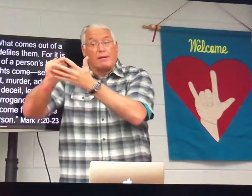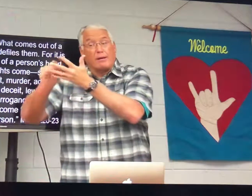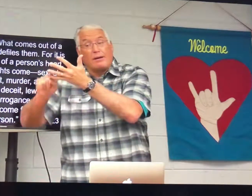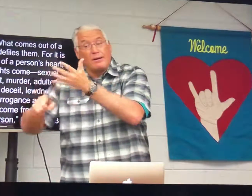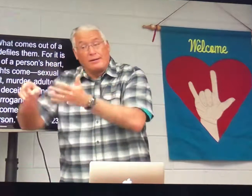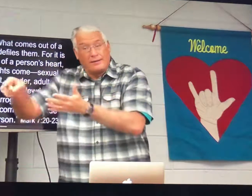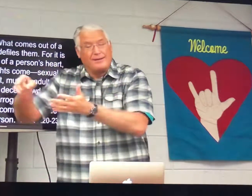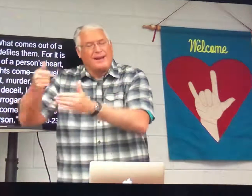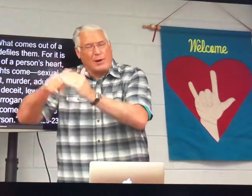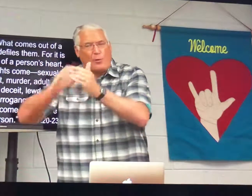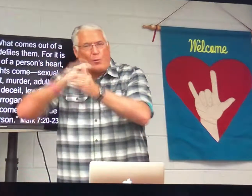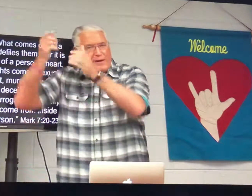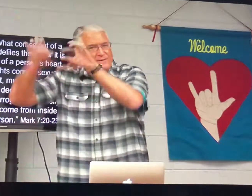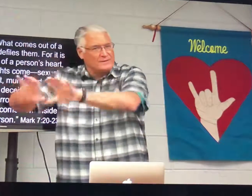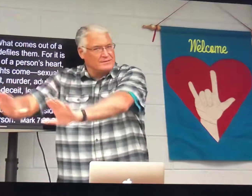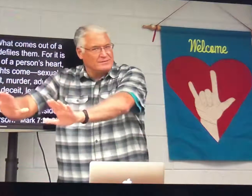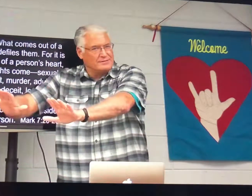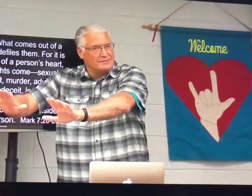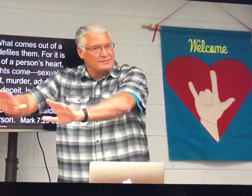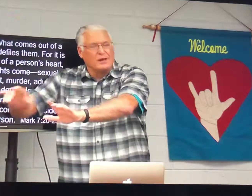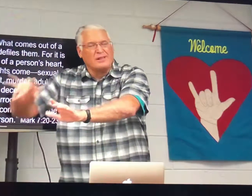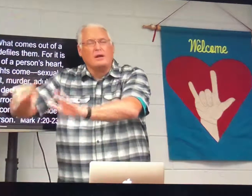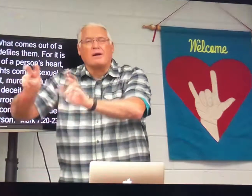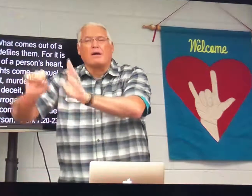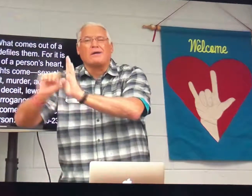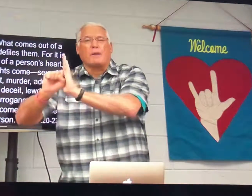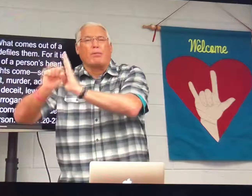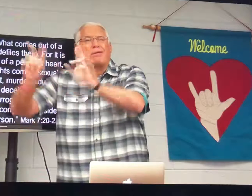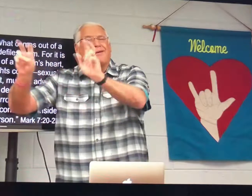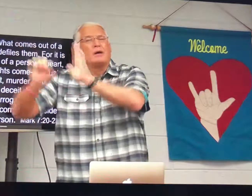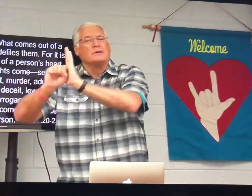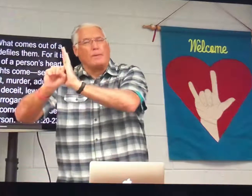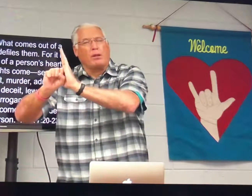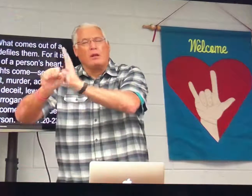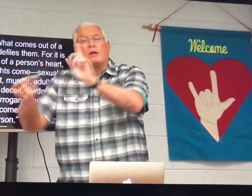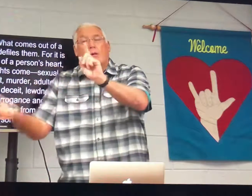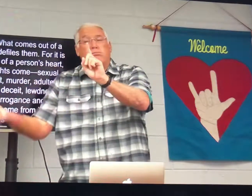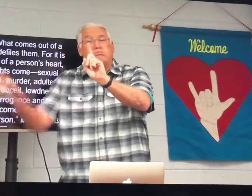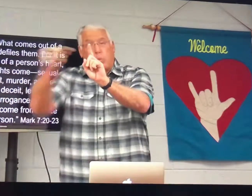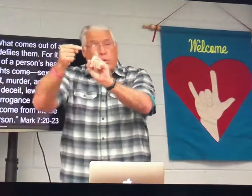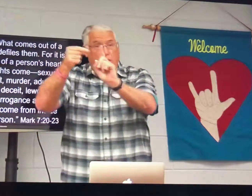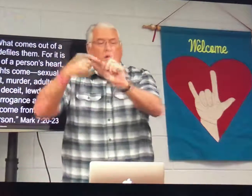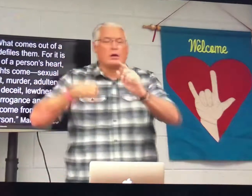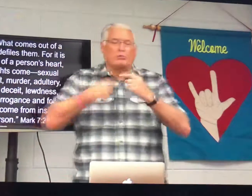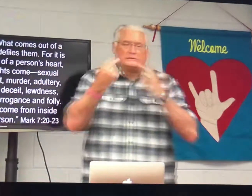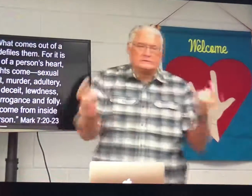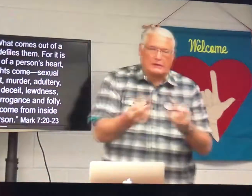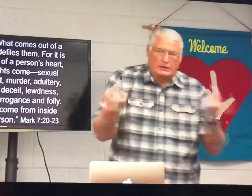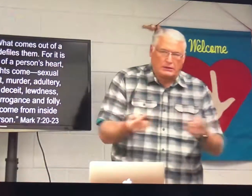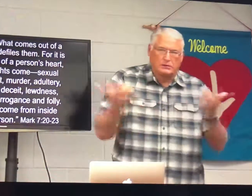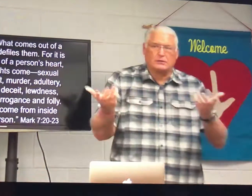Echeverria off his glove and picked up by Wiggle behind him. And Mancini's going to have a base hit.